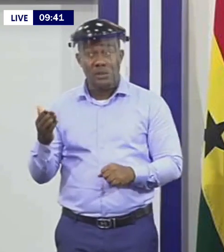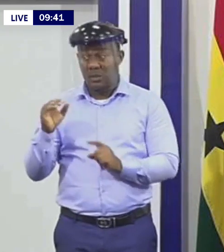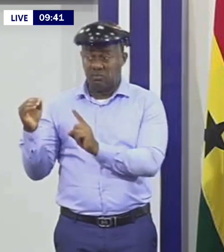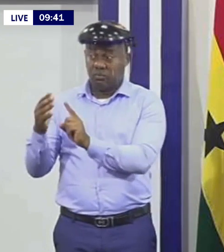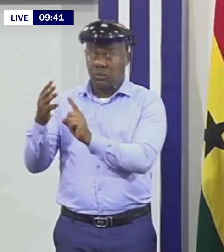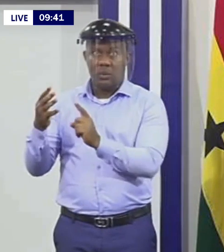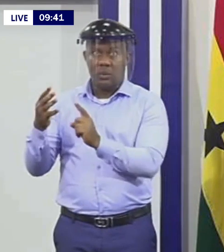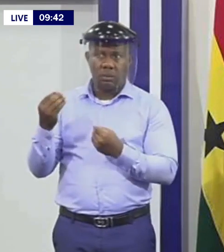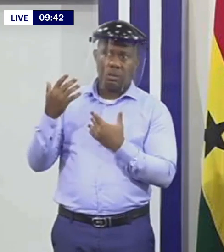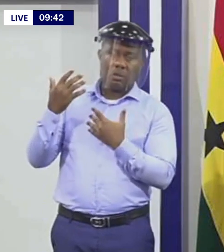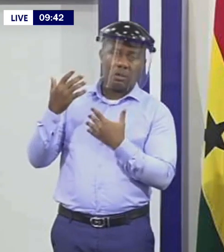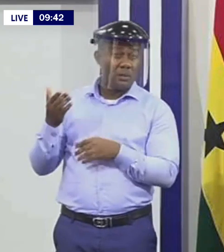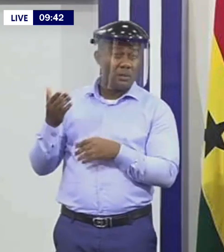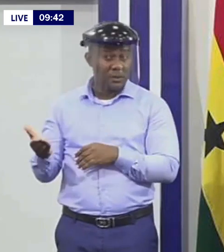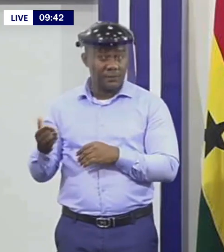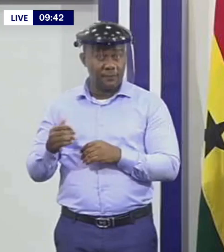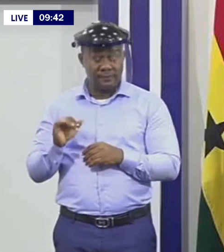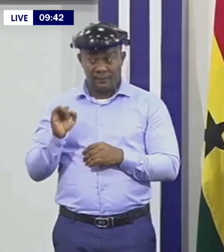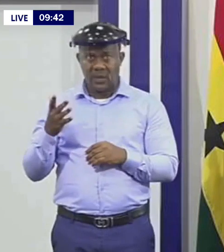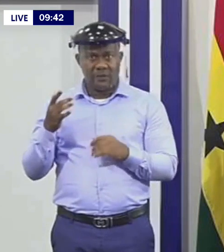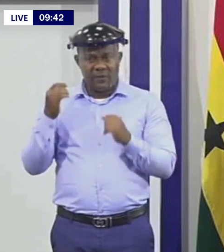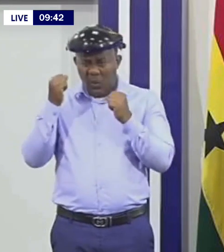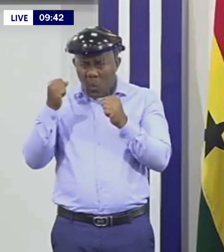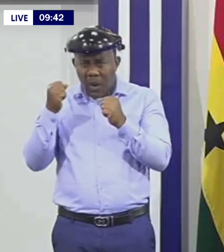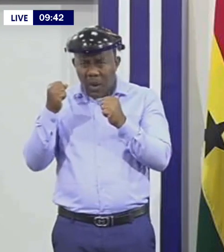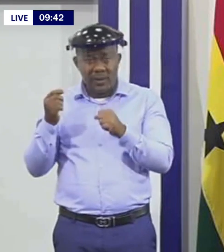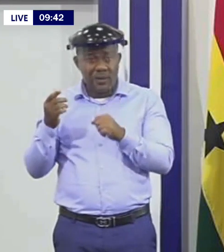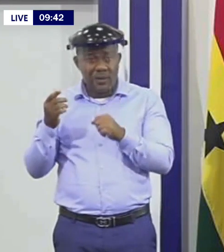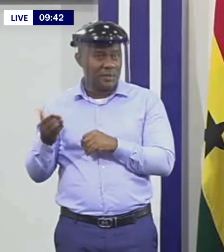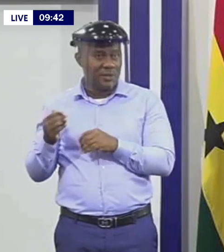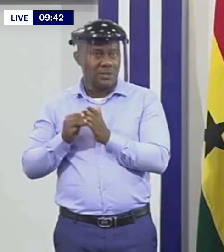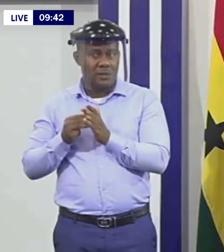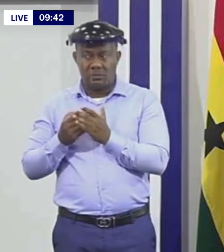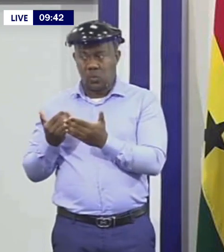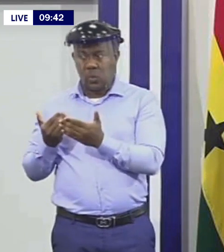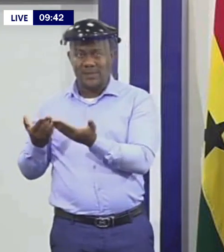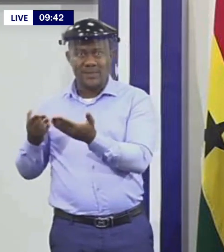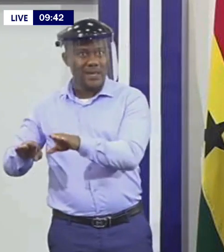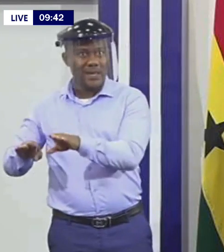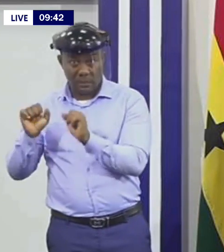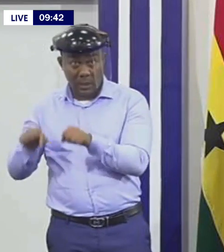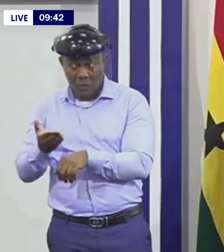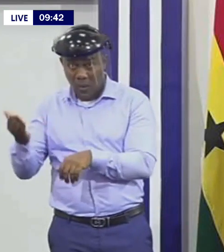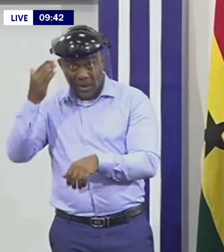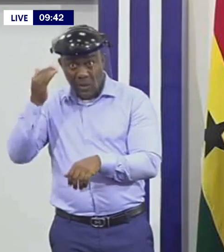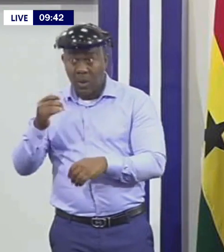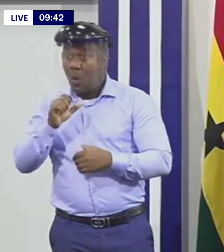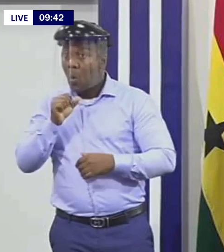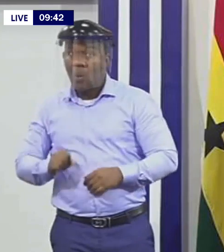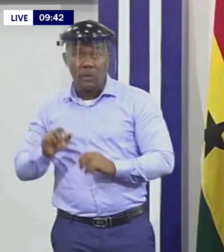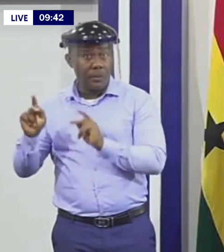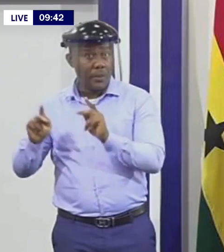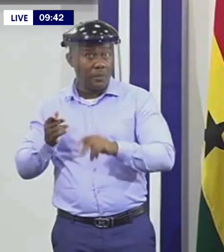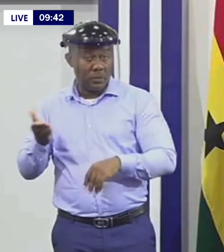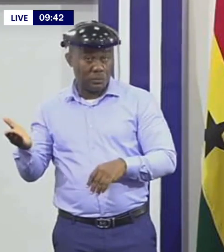infection, when it's severe, the likelihood of moving to the unfortunate event of death is also high. So those that are